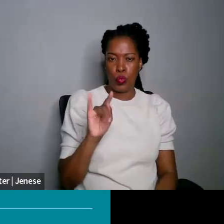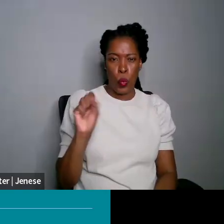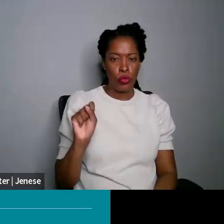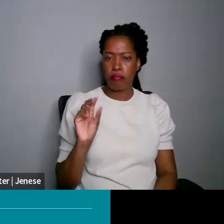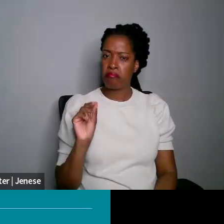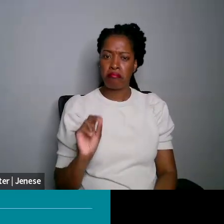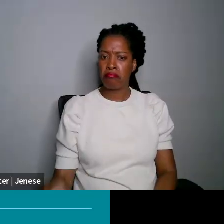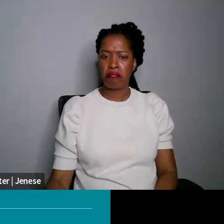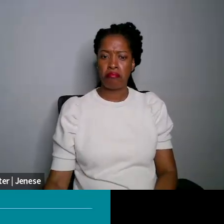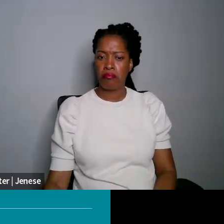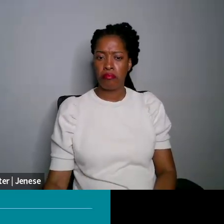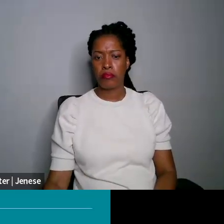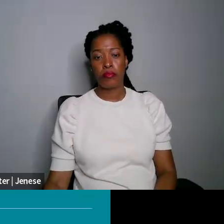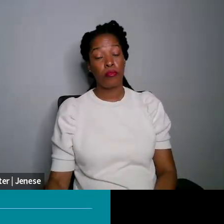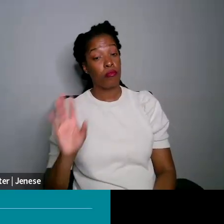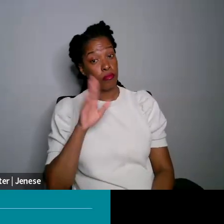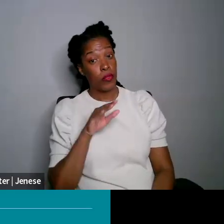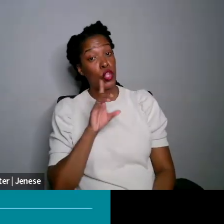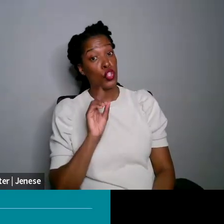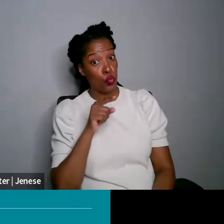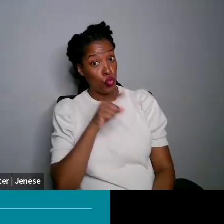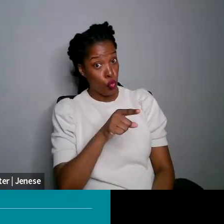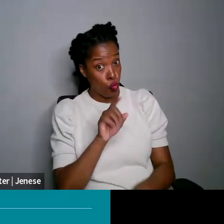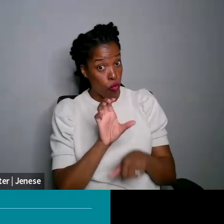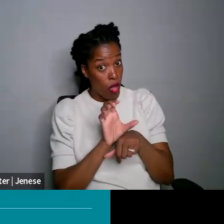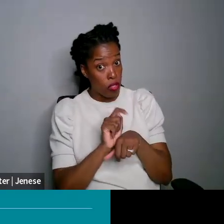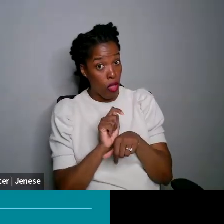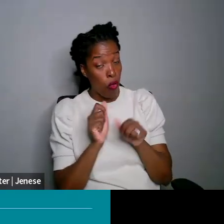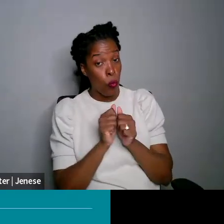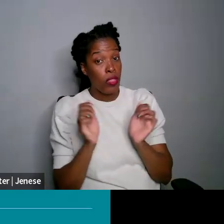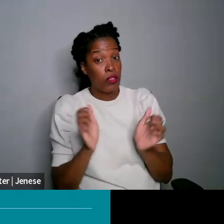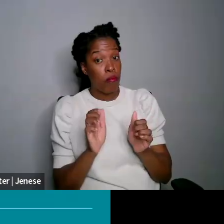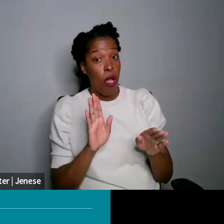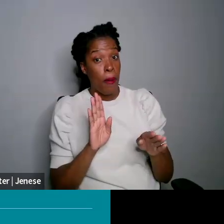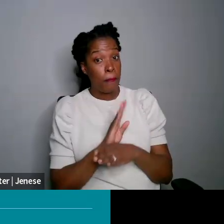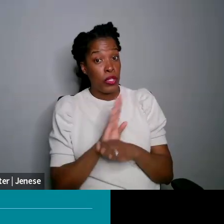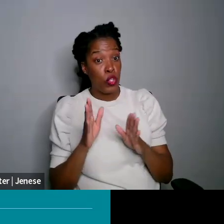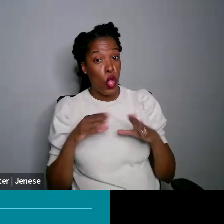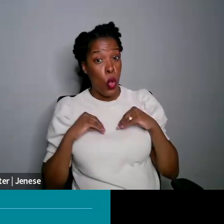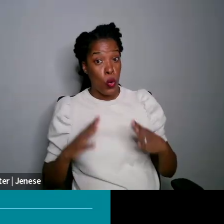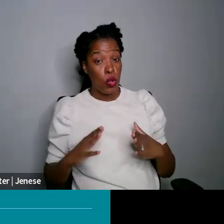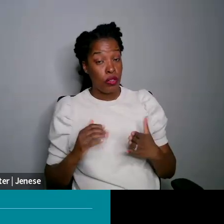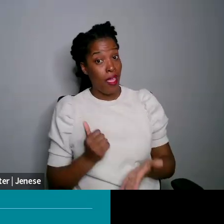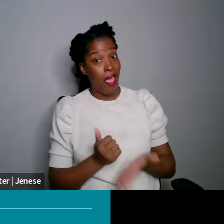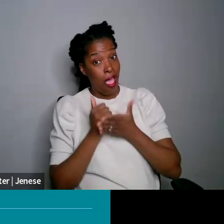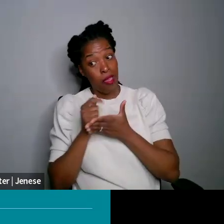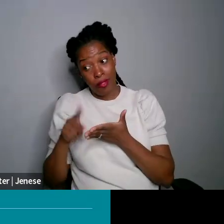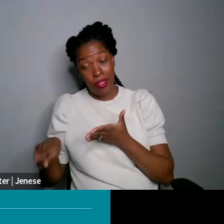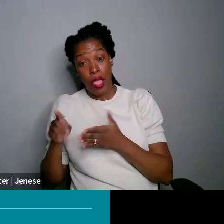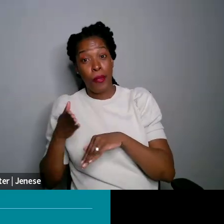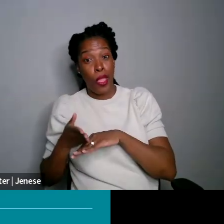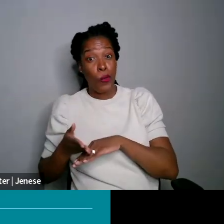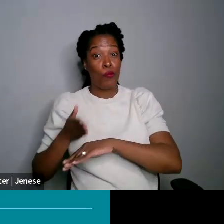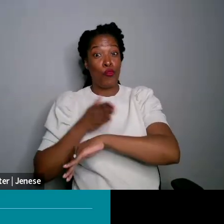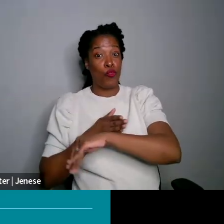Okay. The next question is, do you consult with small business owners to help improve their social media strategy? And I would say probably not